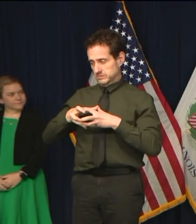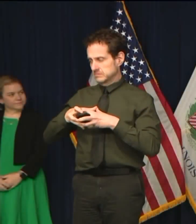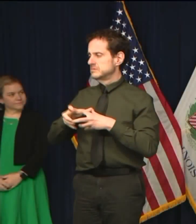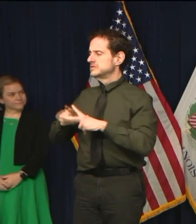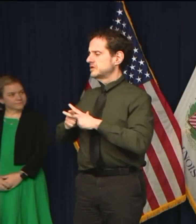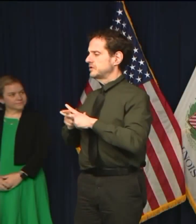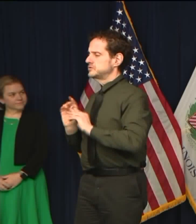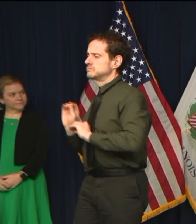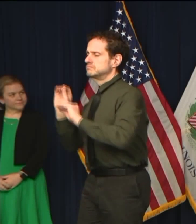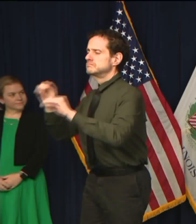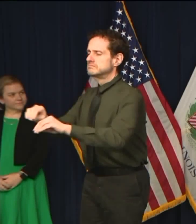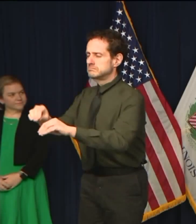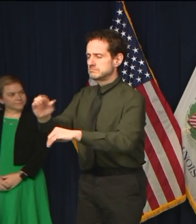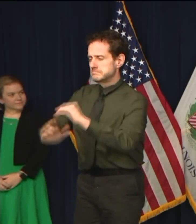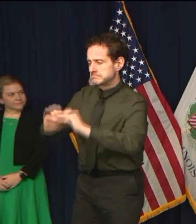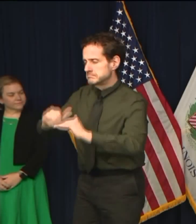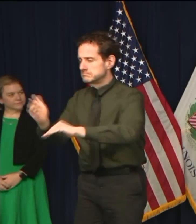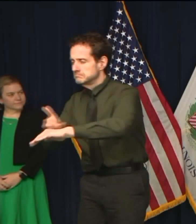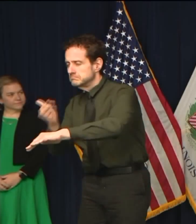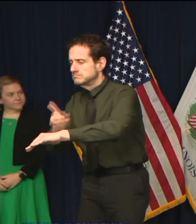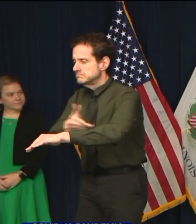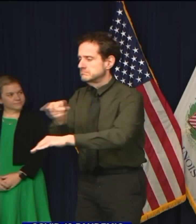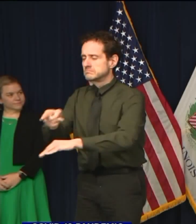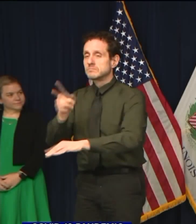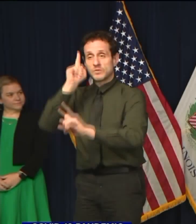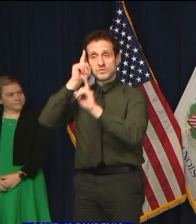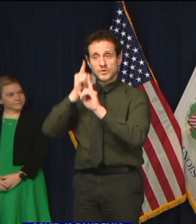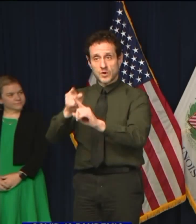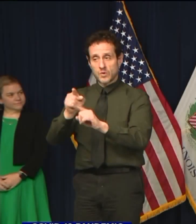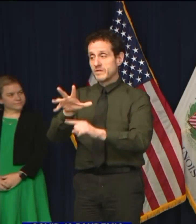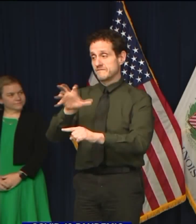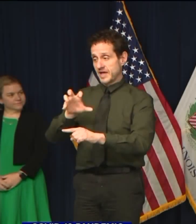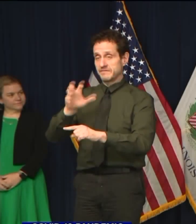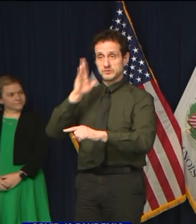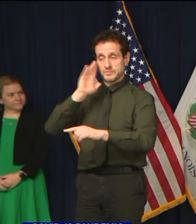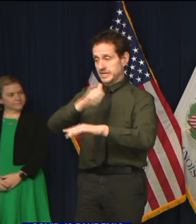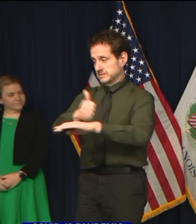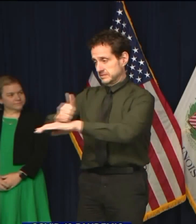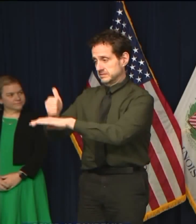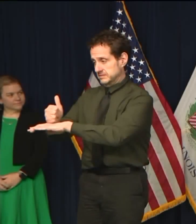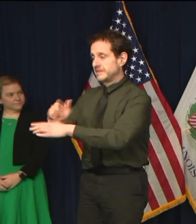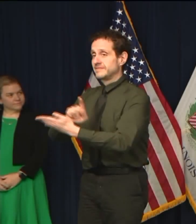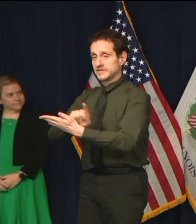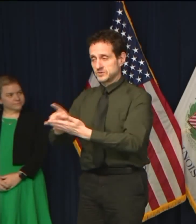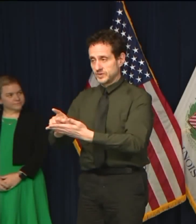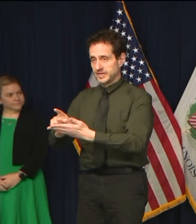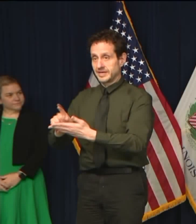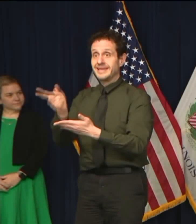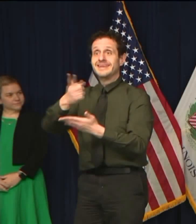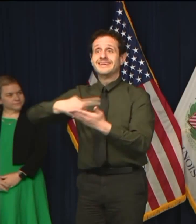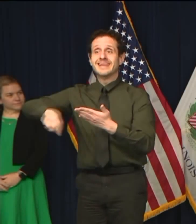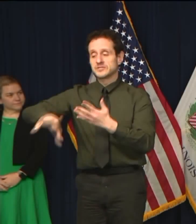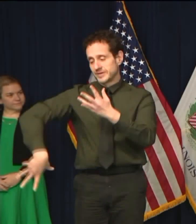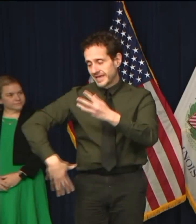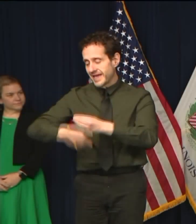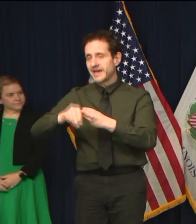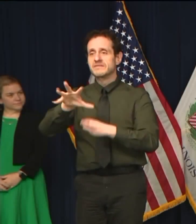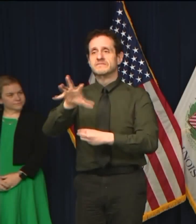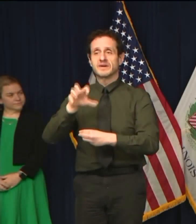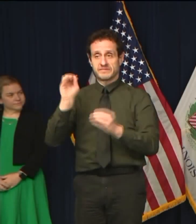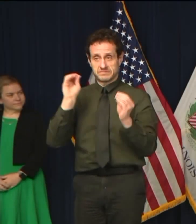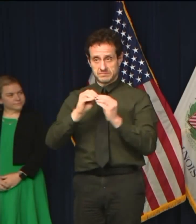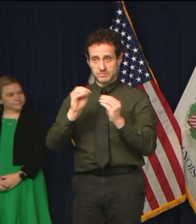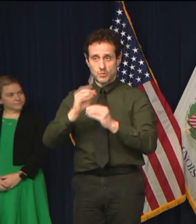We're aiming to have these first 500 beds up this week, followed by the next 500 by next week, the